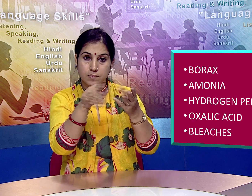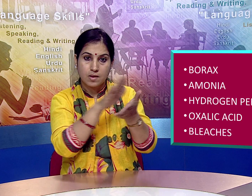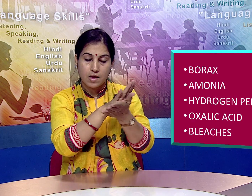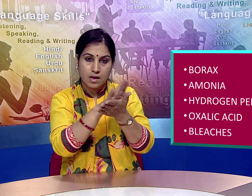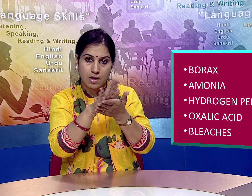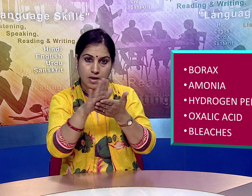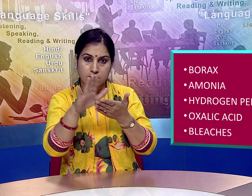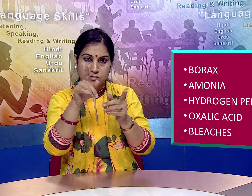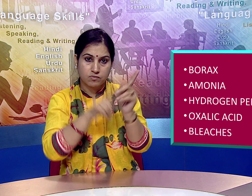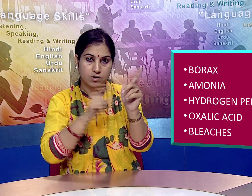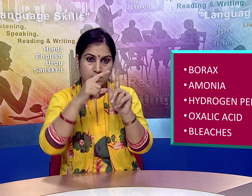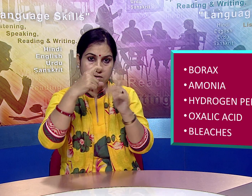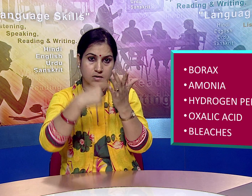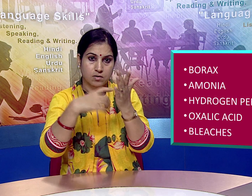hydrogen peroxide,